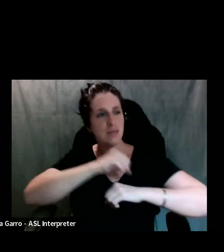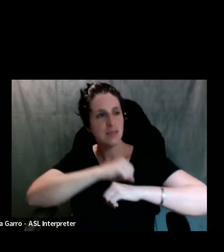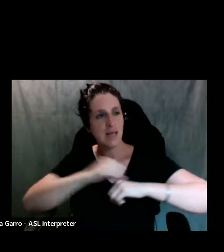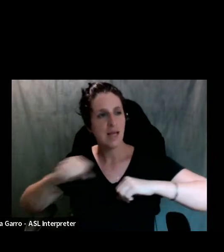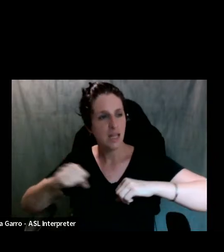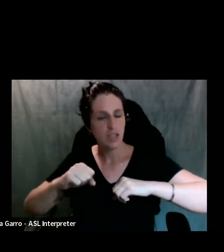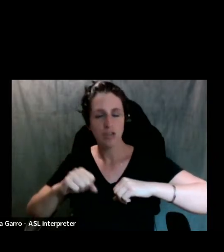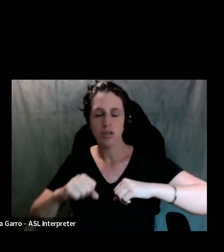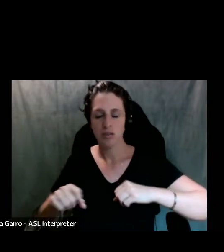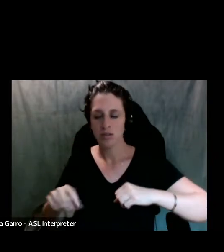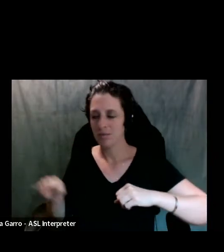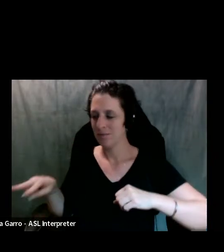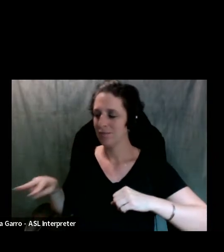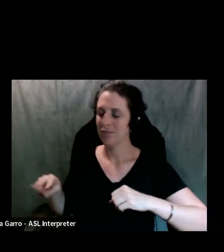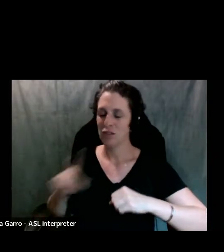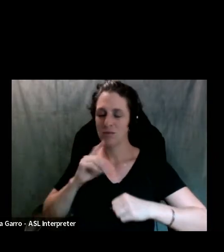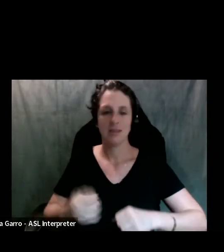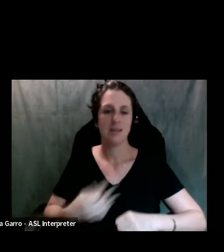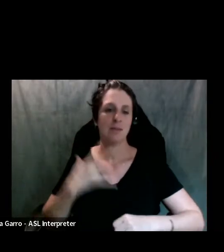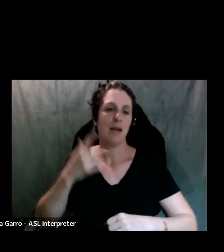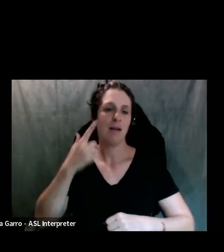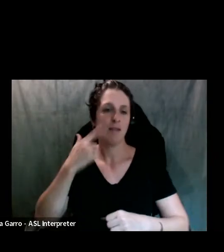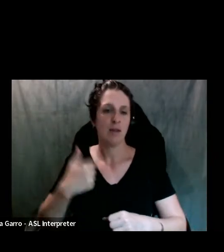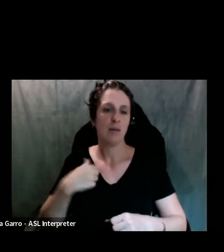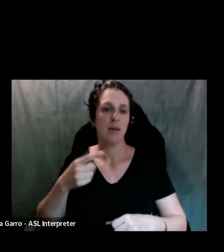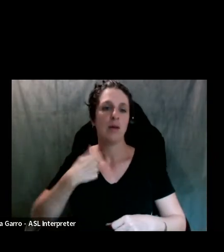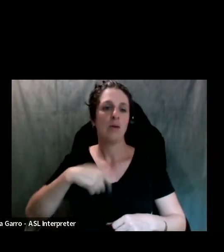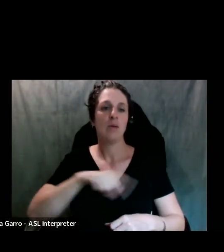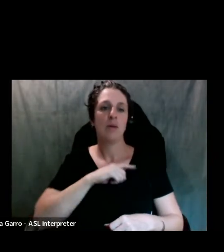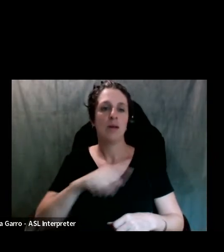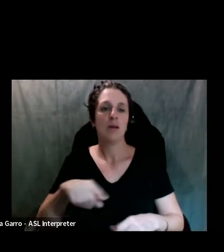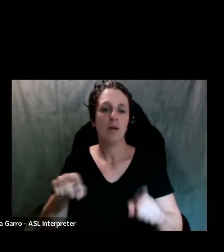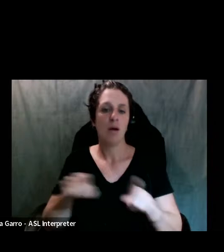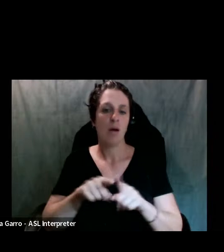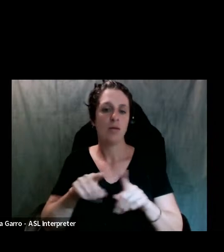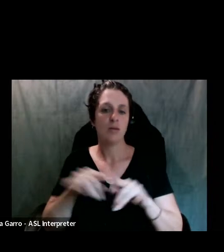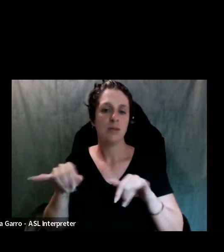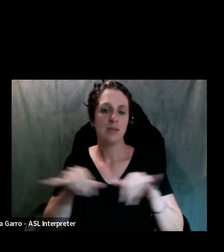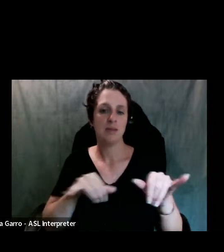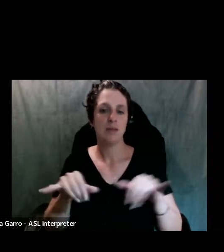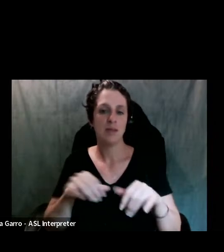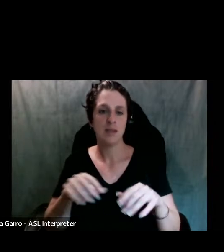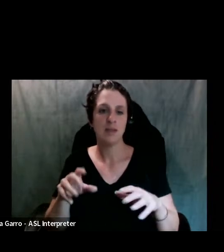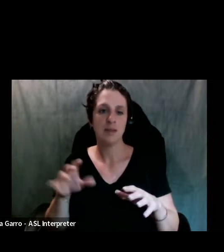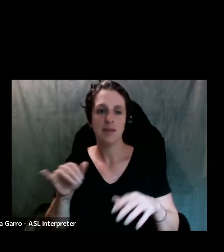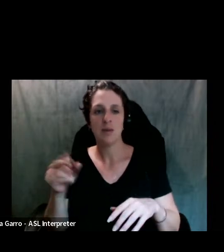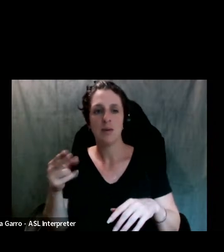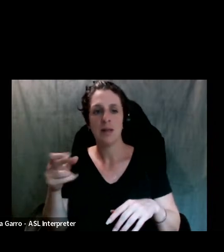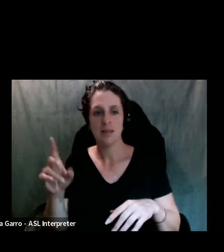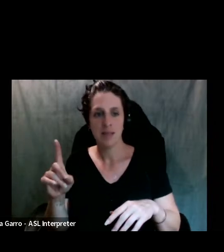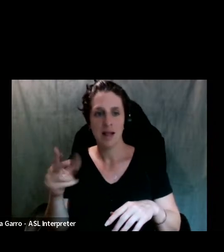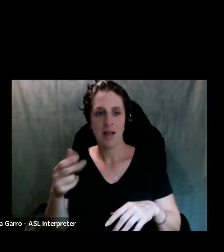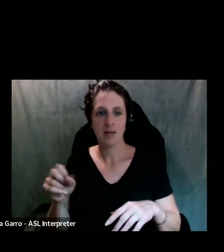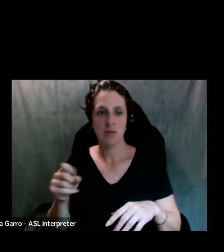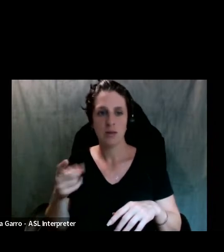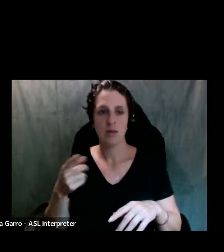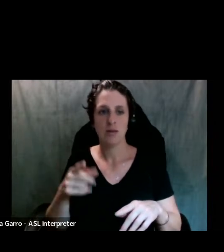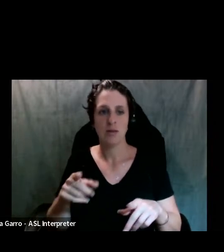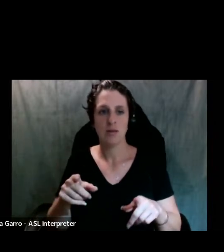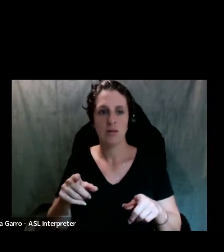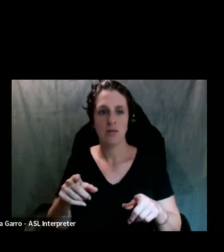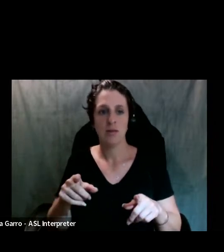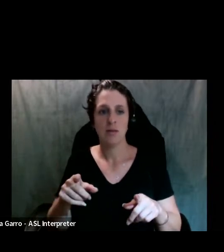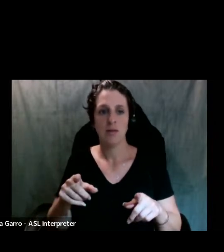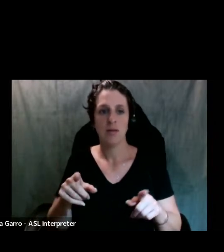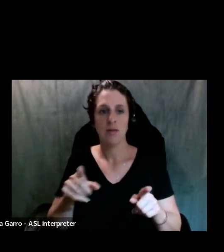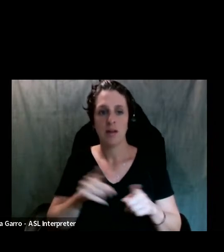me. We also similarly again to Hillsdale High School, as it was